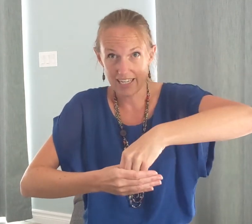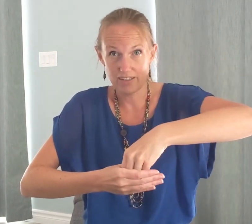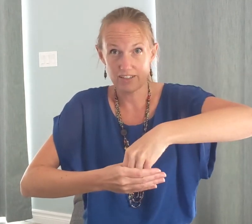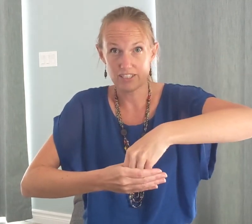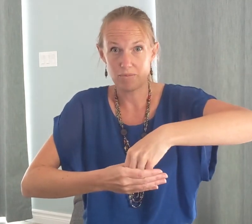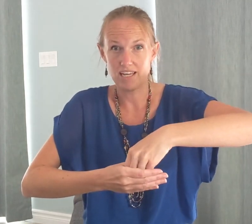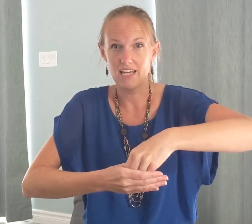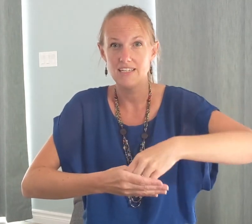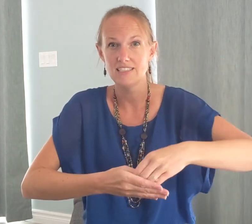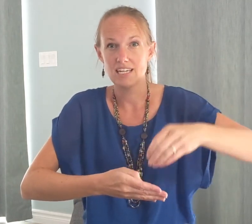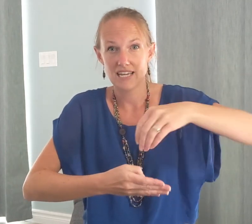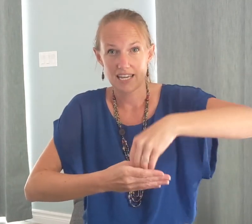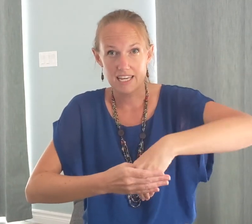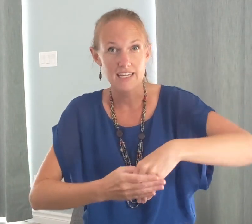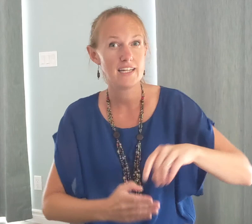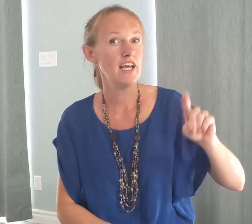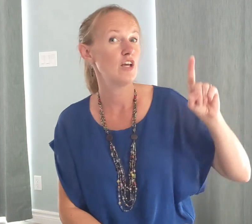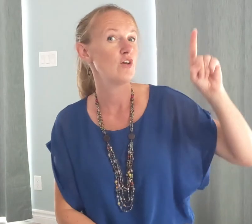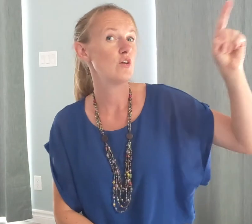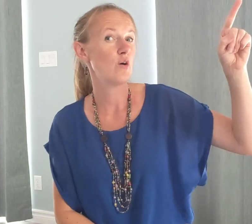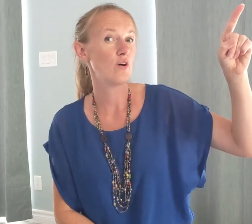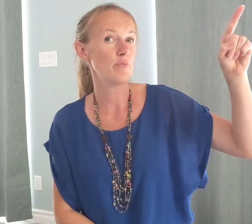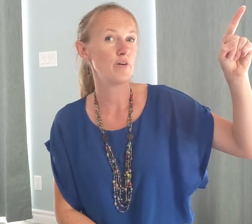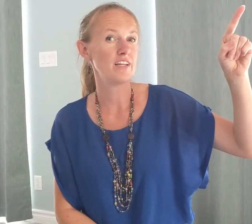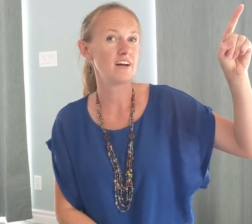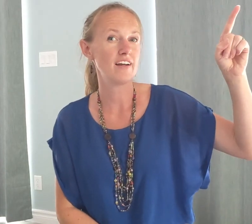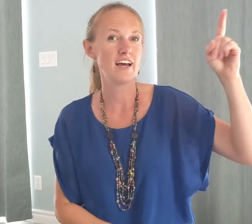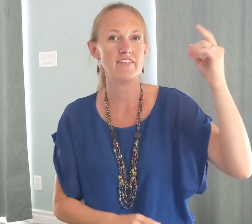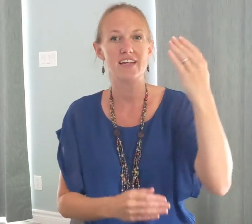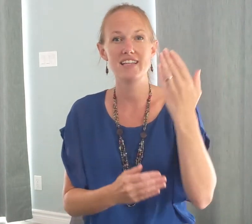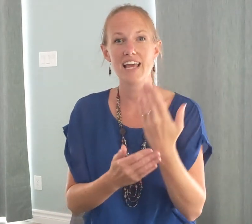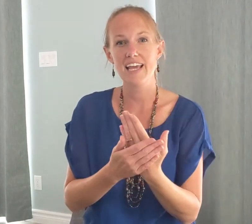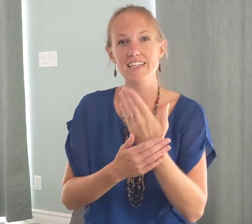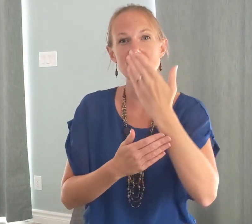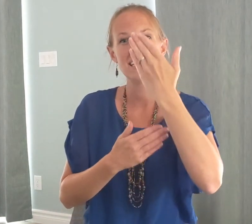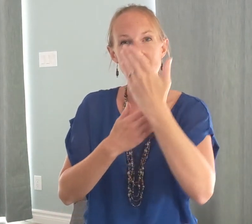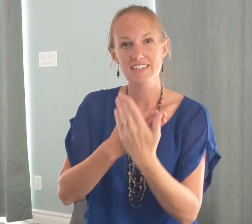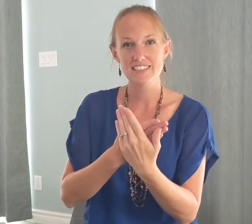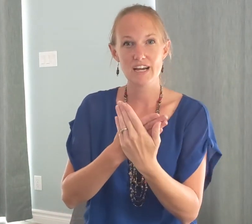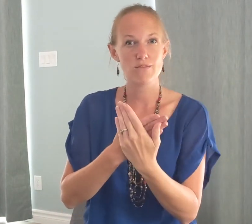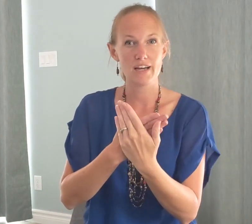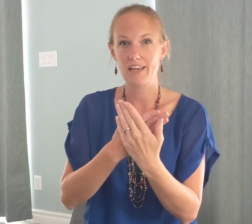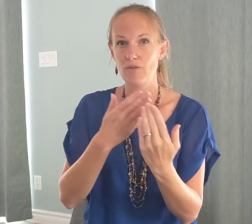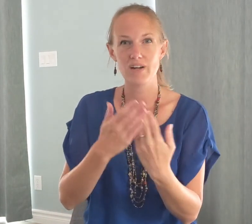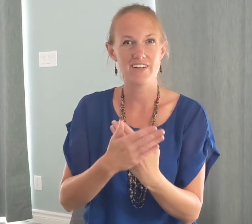in, your dominant hand, in your, pointing to God in heaven, and then hand, you're just outlining one of your